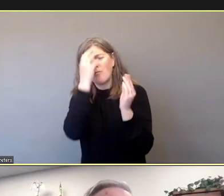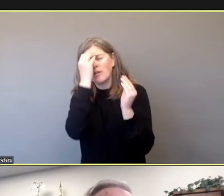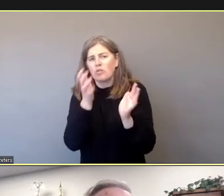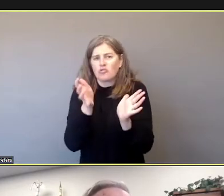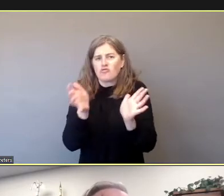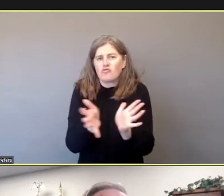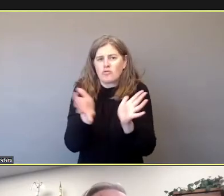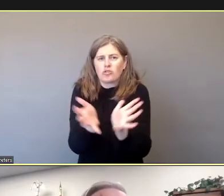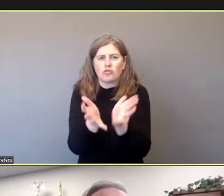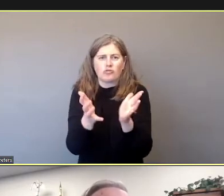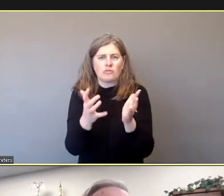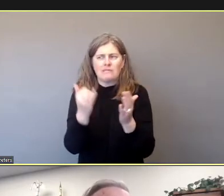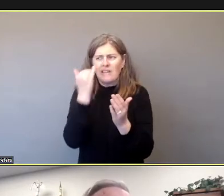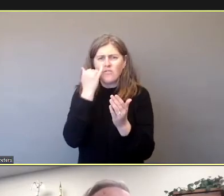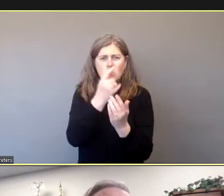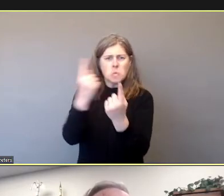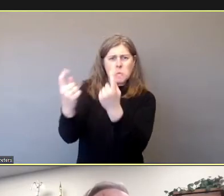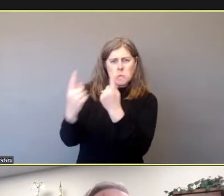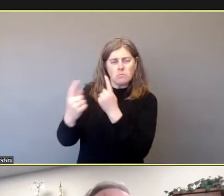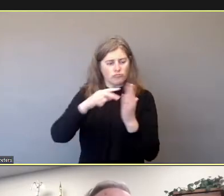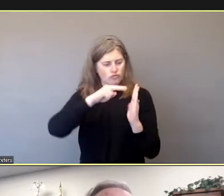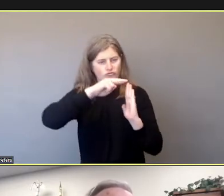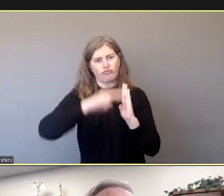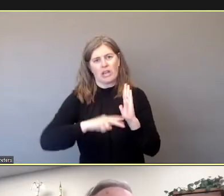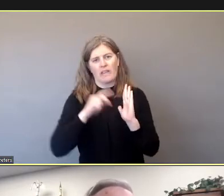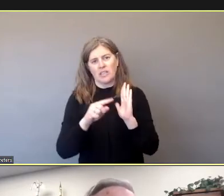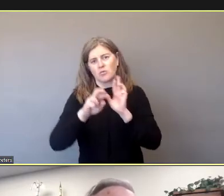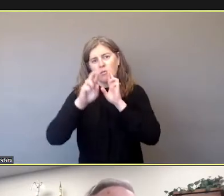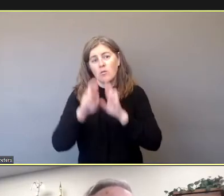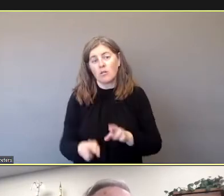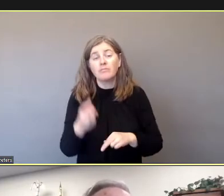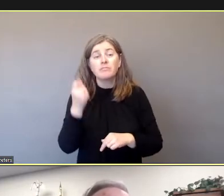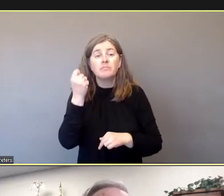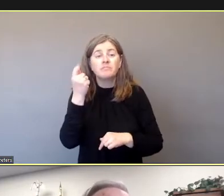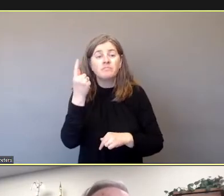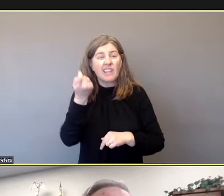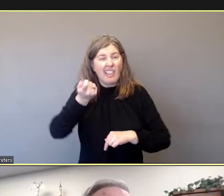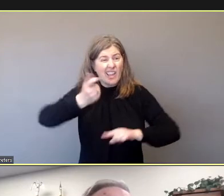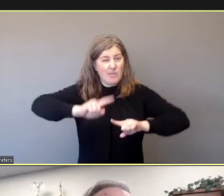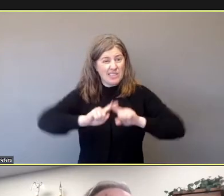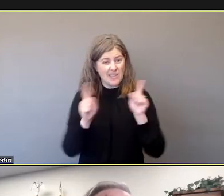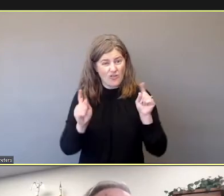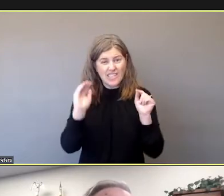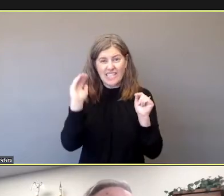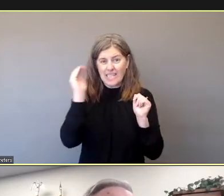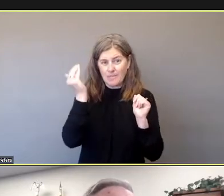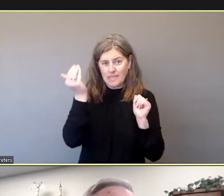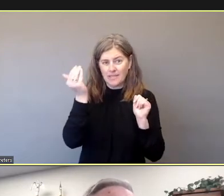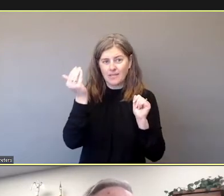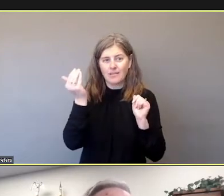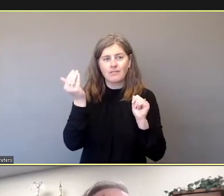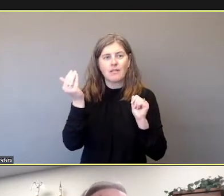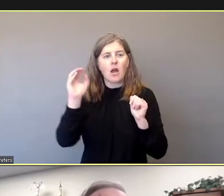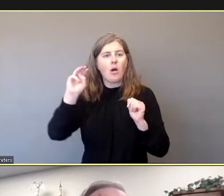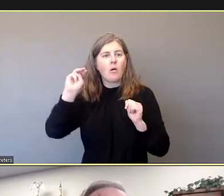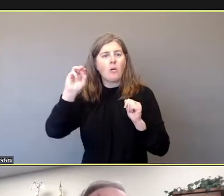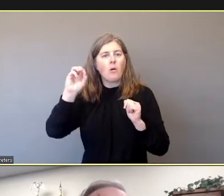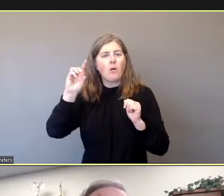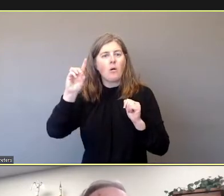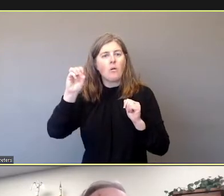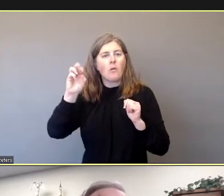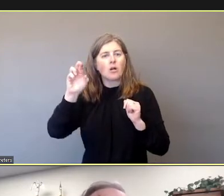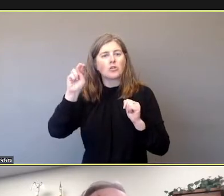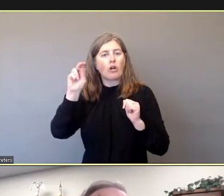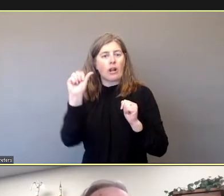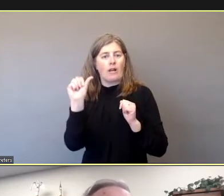of questions, and this is just, there is a slight difference. It looks like Moderna is